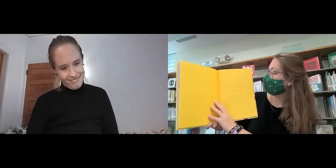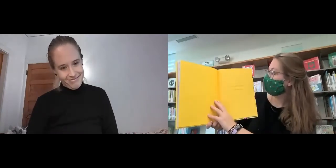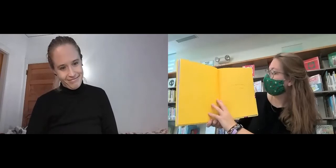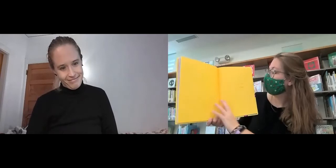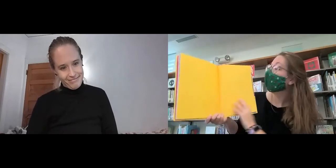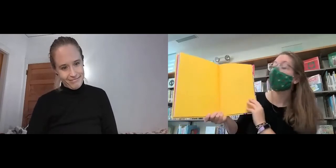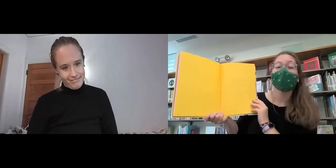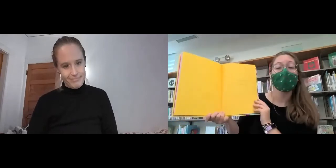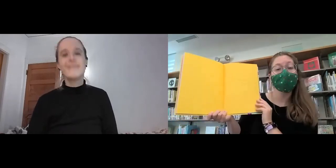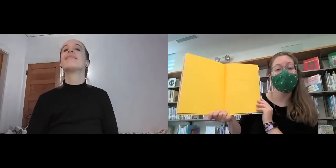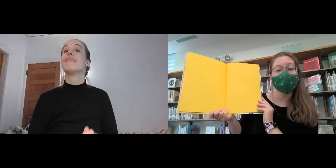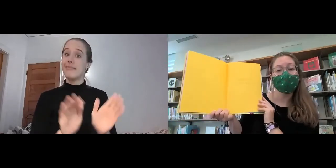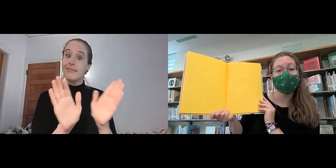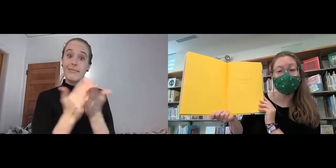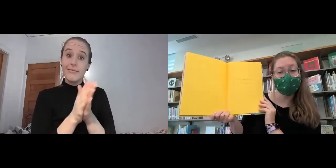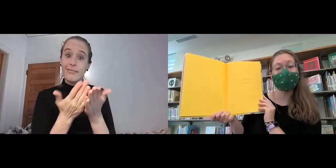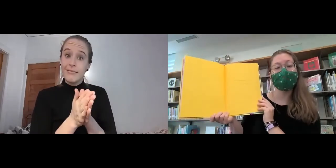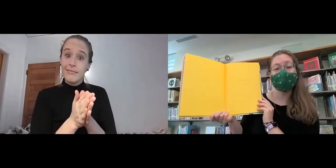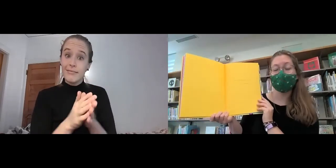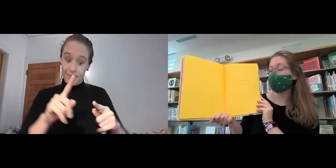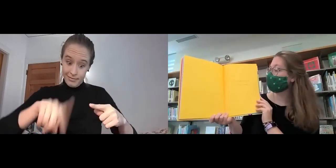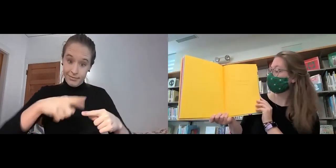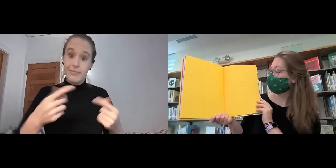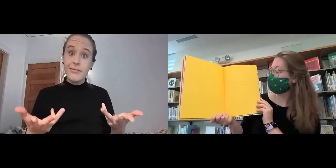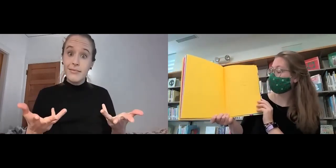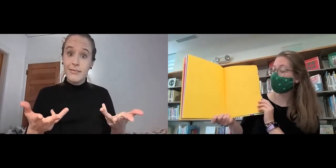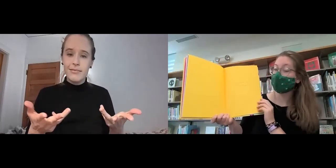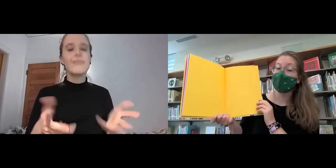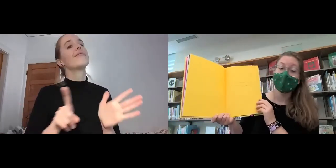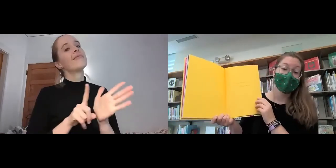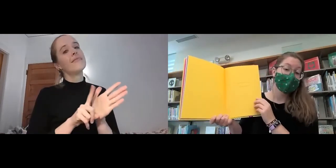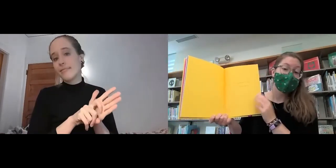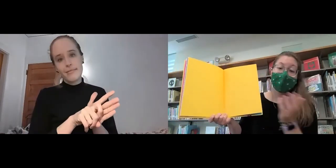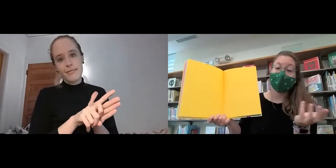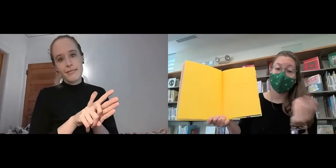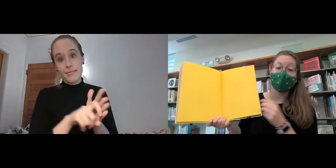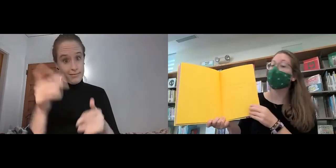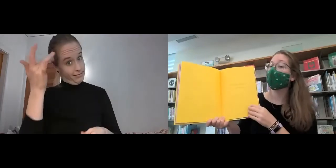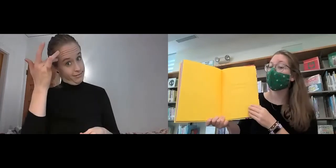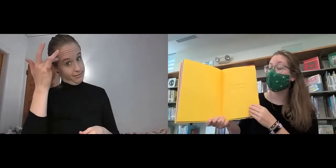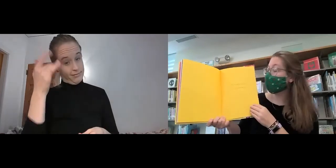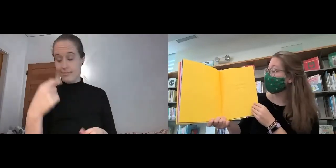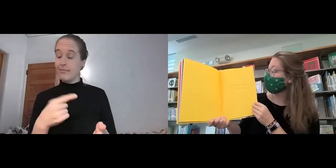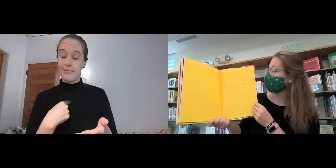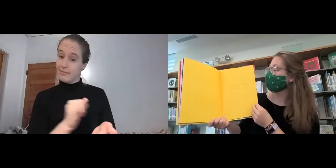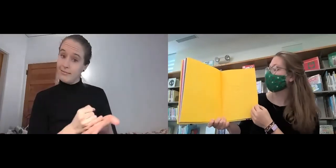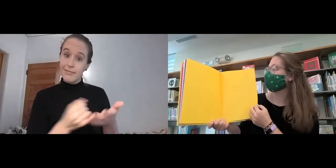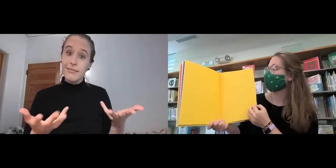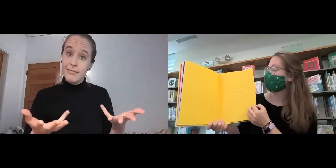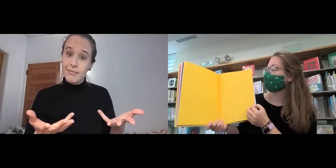This is a book about worms. I can only draw